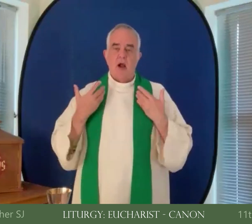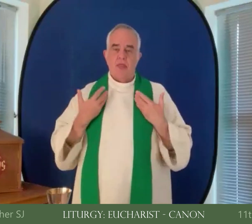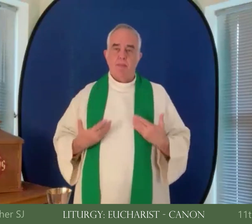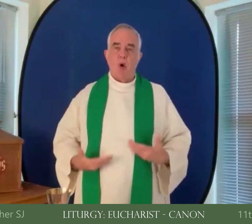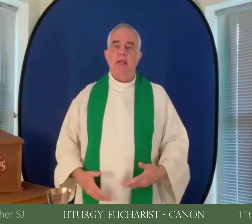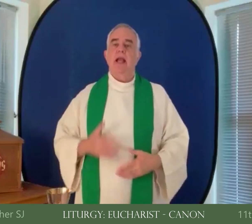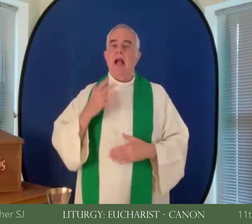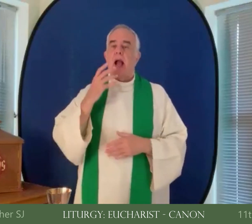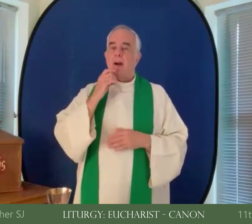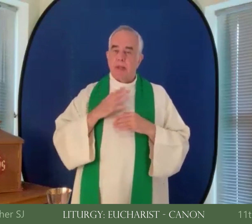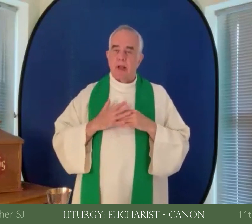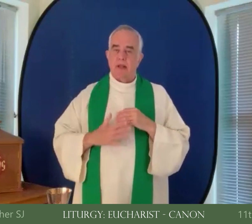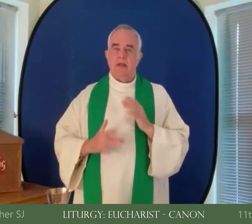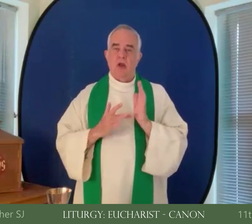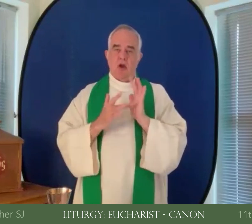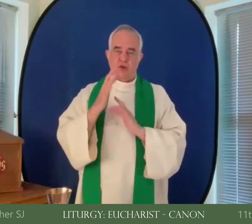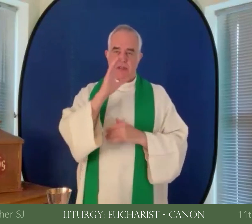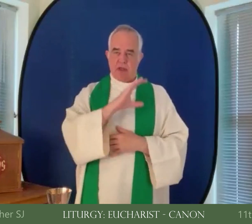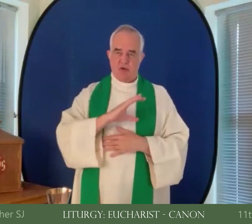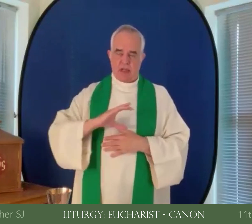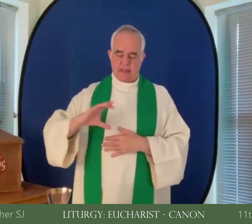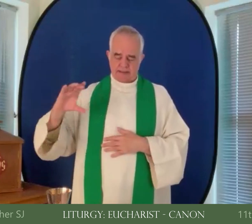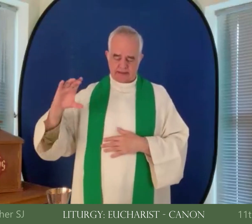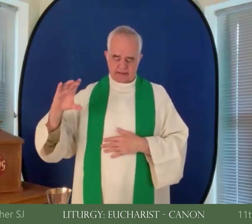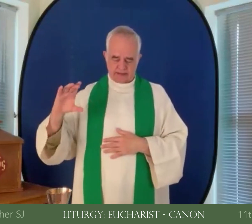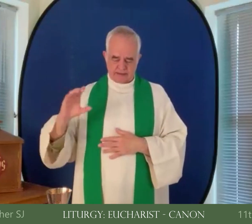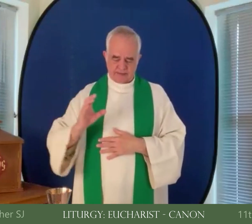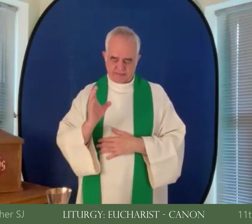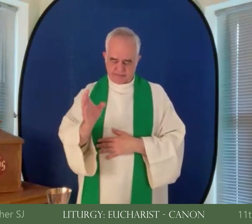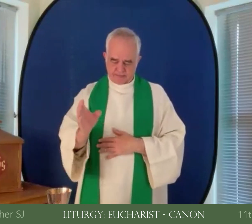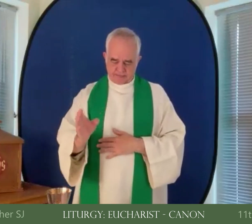the body and blood of Jesus Christ.